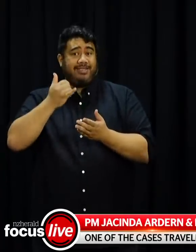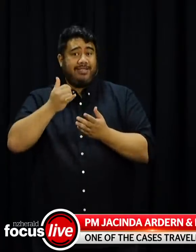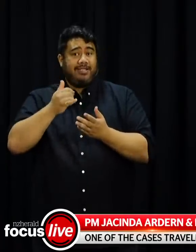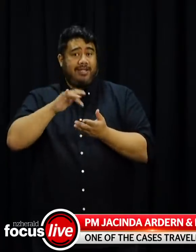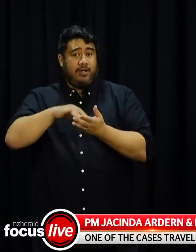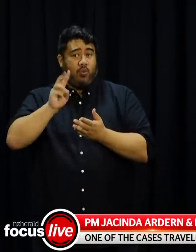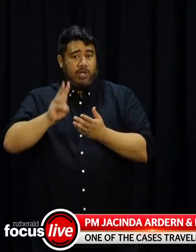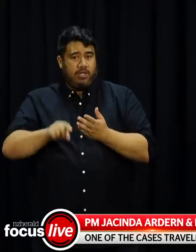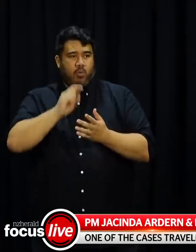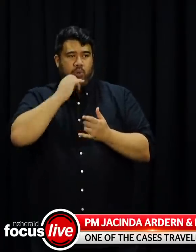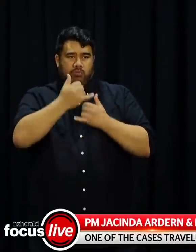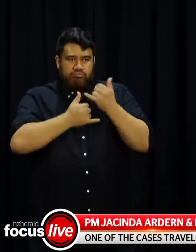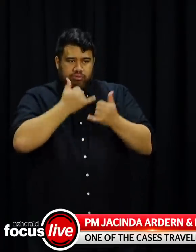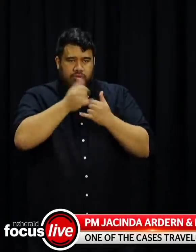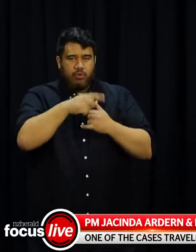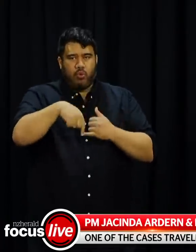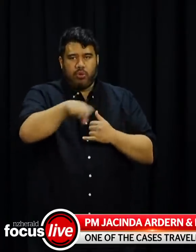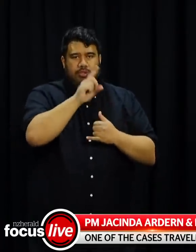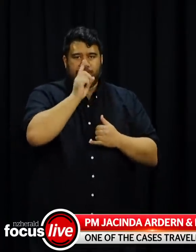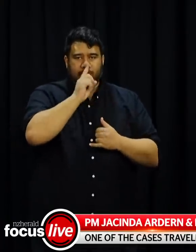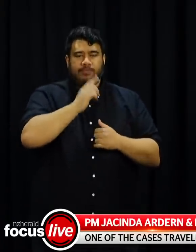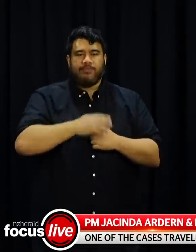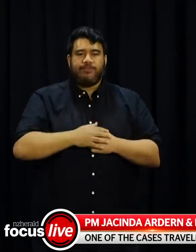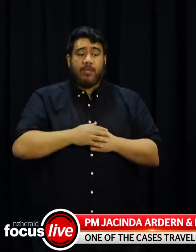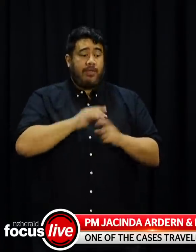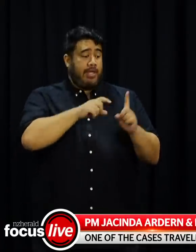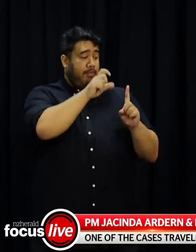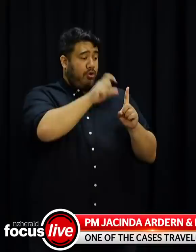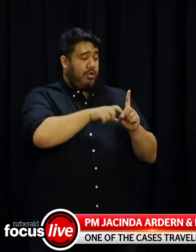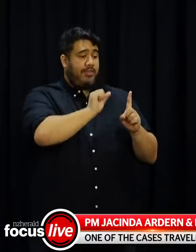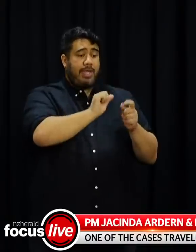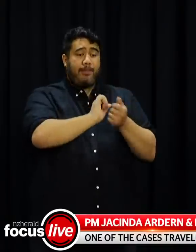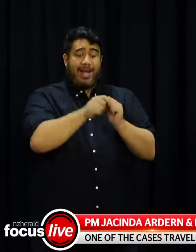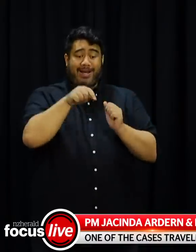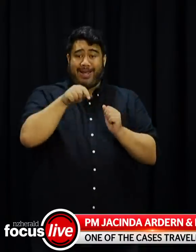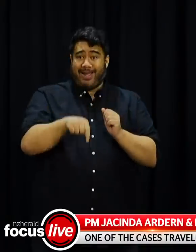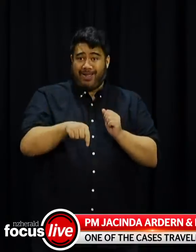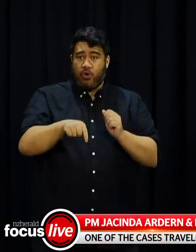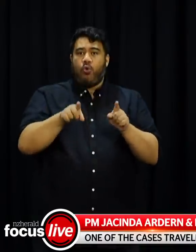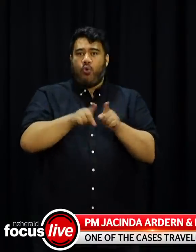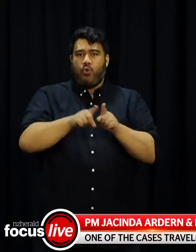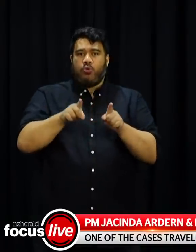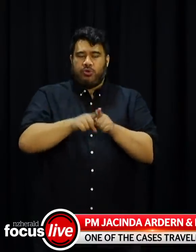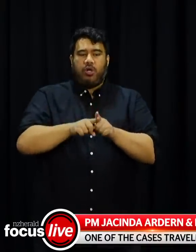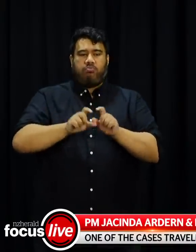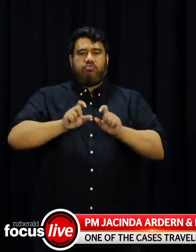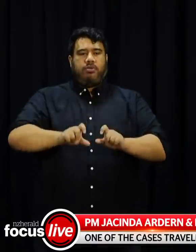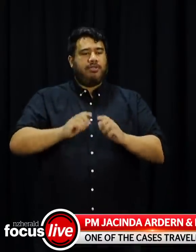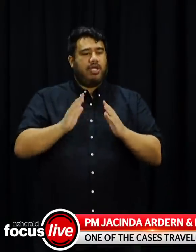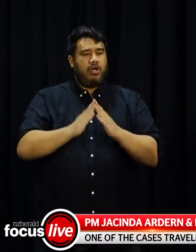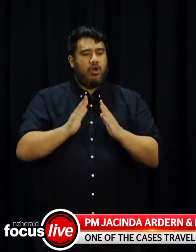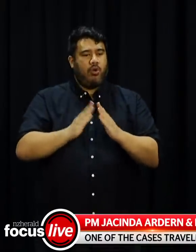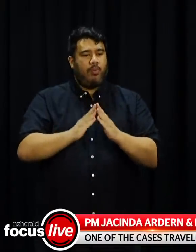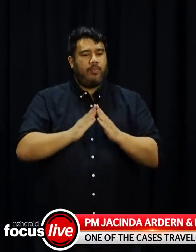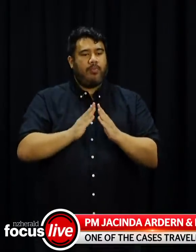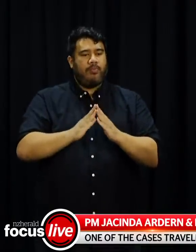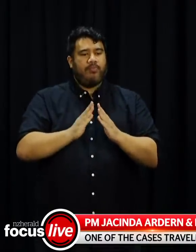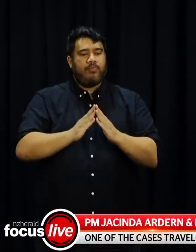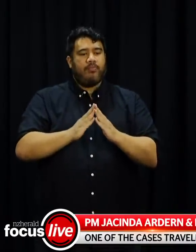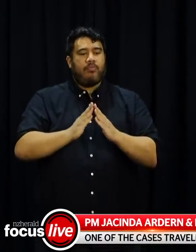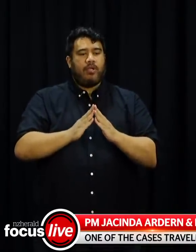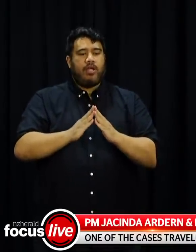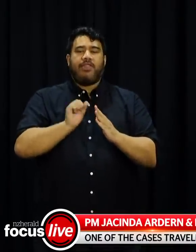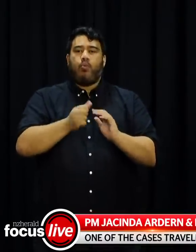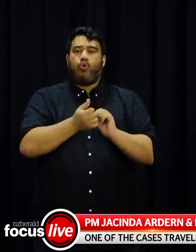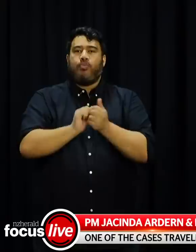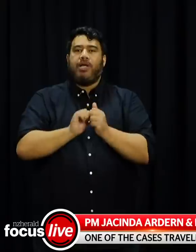or the partner's colleagues who are symptomatic and being tested, isolated, and their households are in isolation as well. That workplace is in